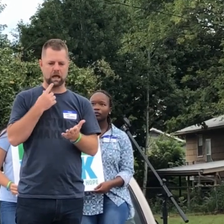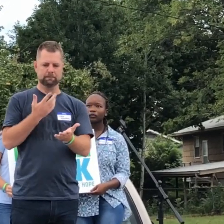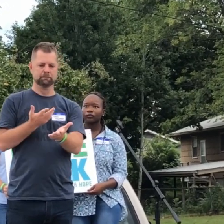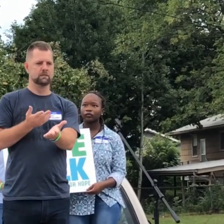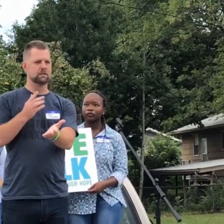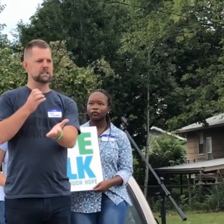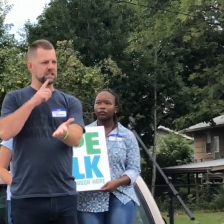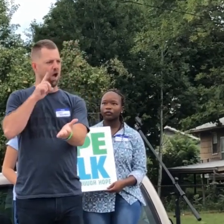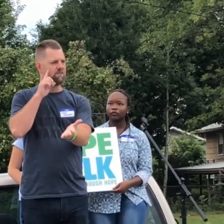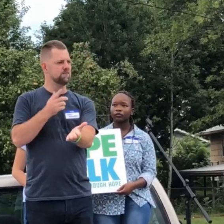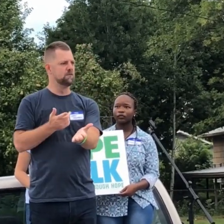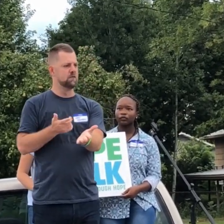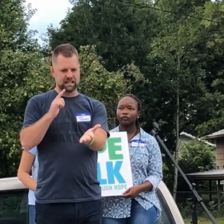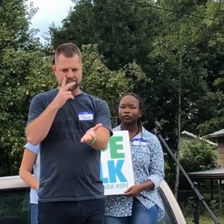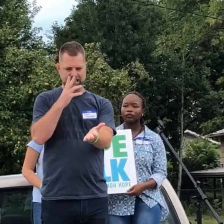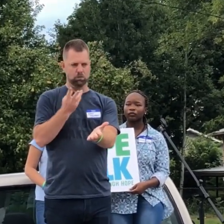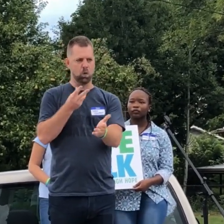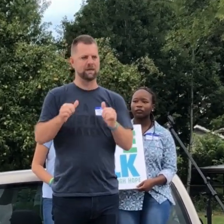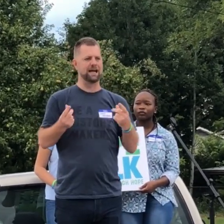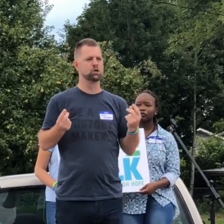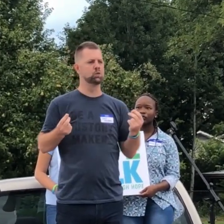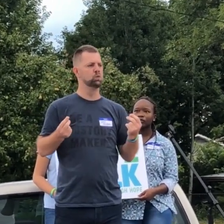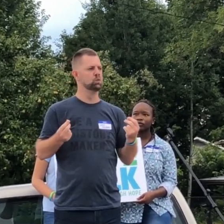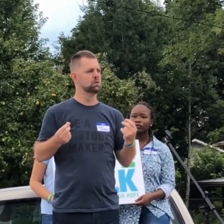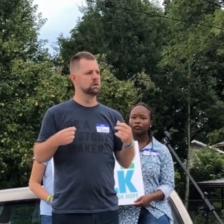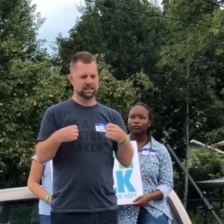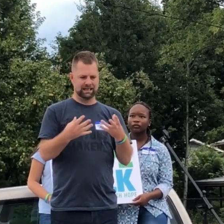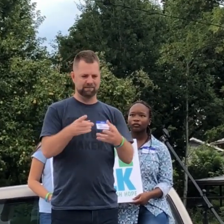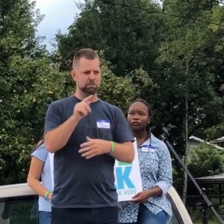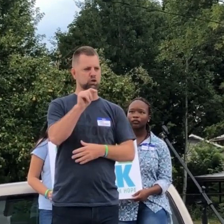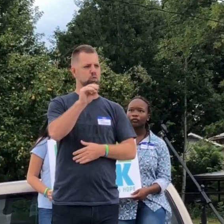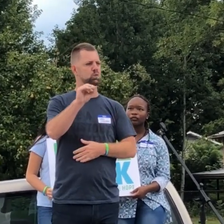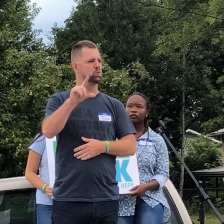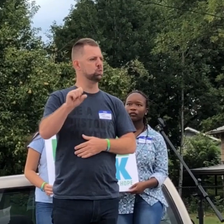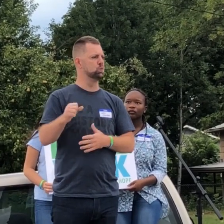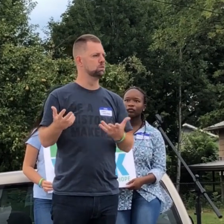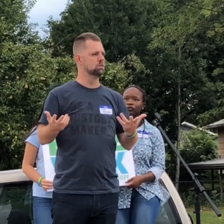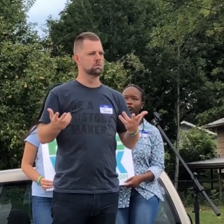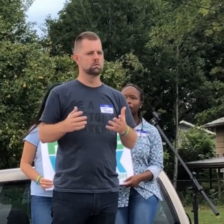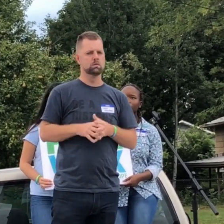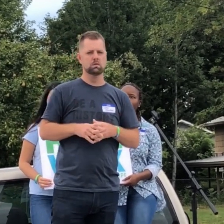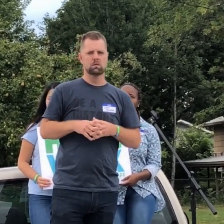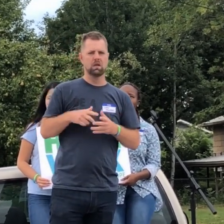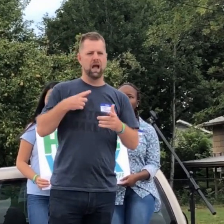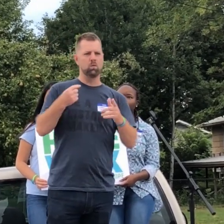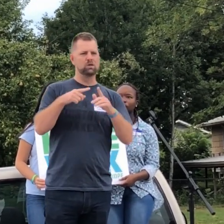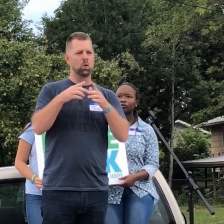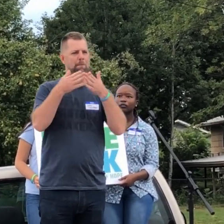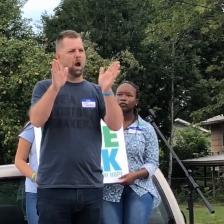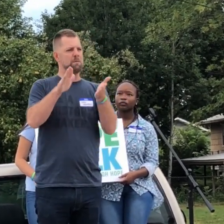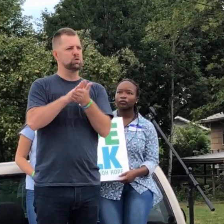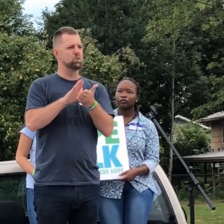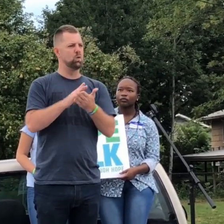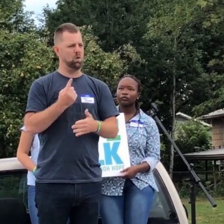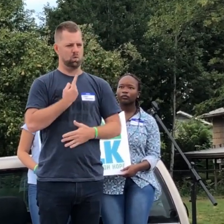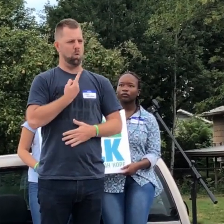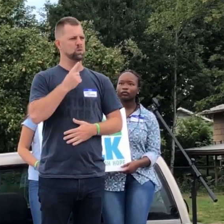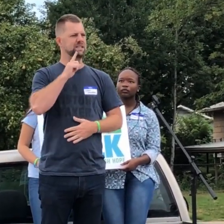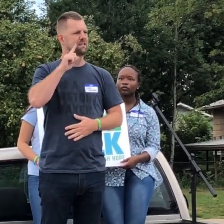hope. They said, he's deaf, let's see what we can do. Let's give him the tools that he needs. I went to